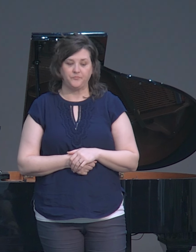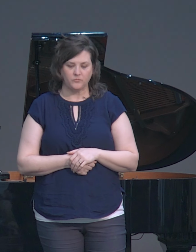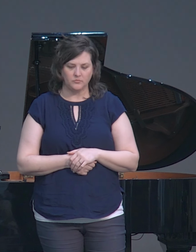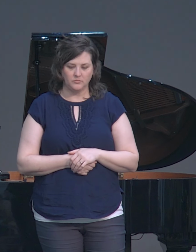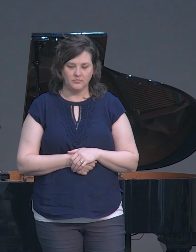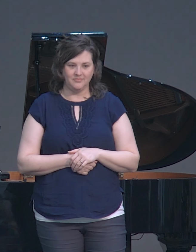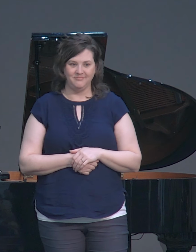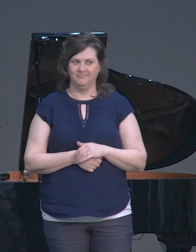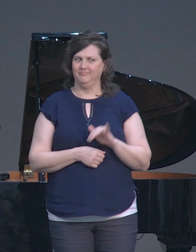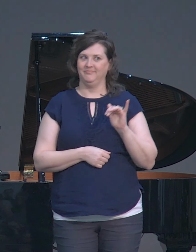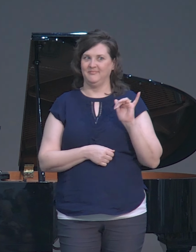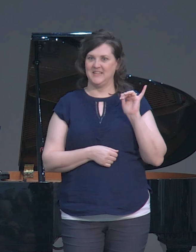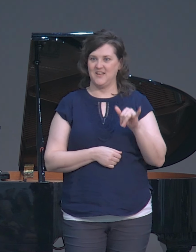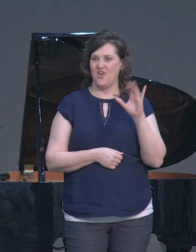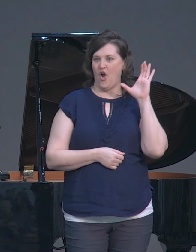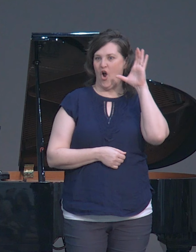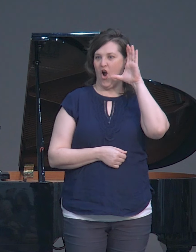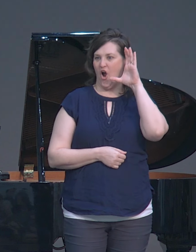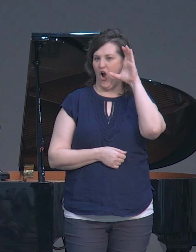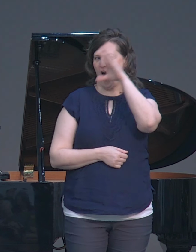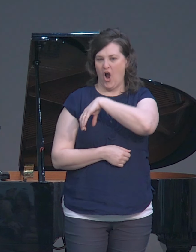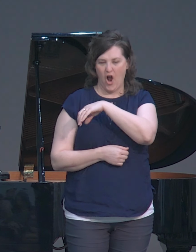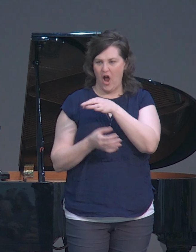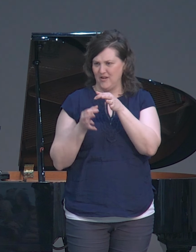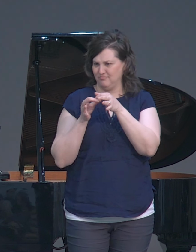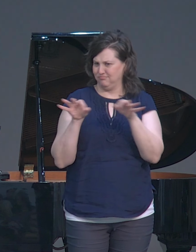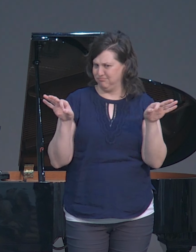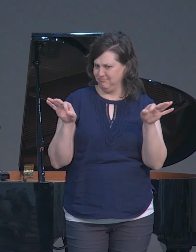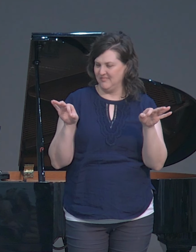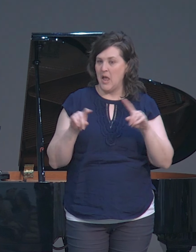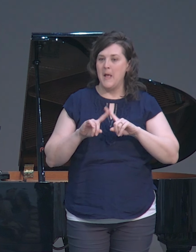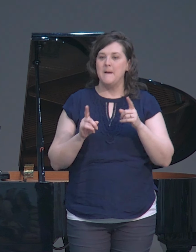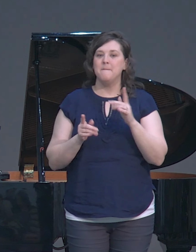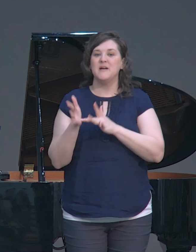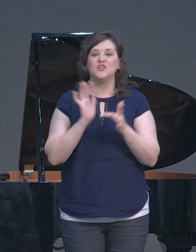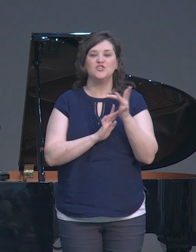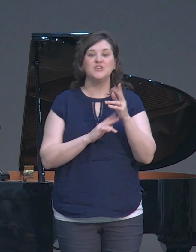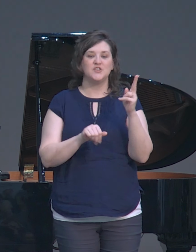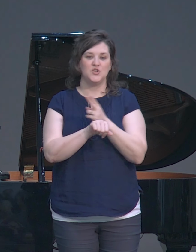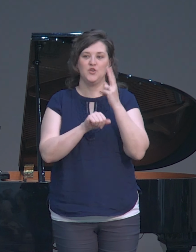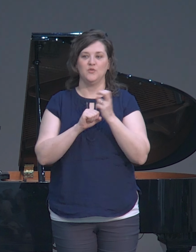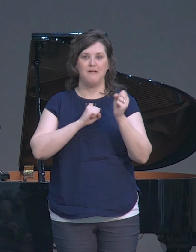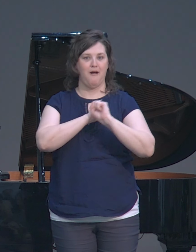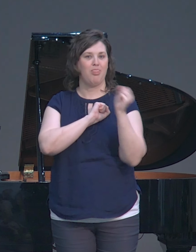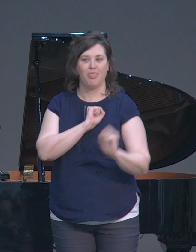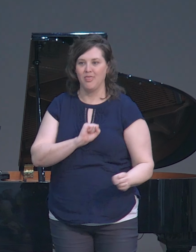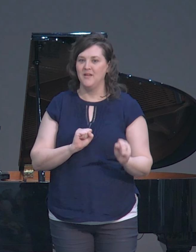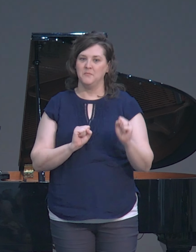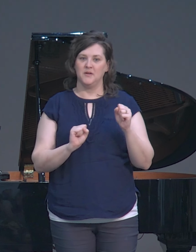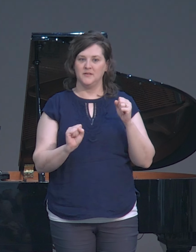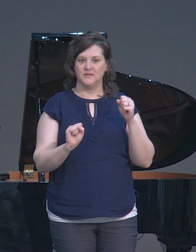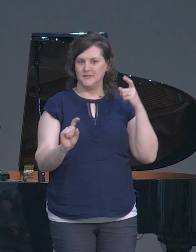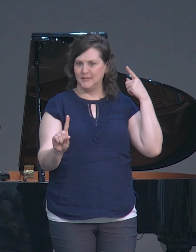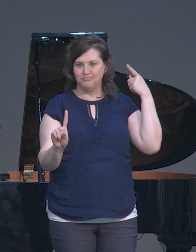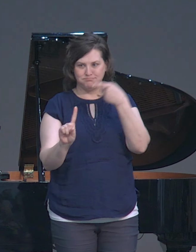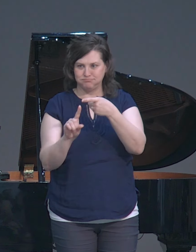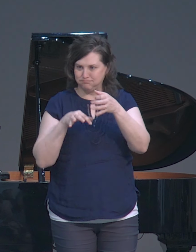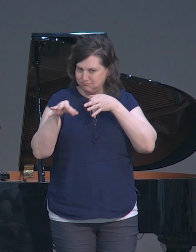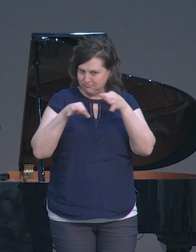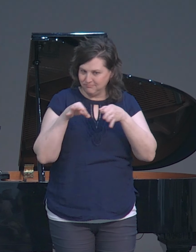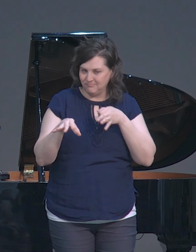What an odd expression. But we've already seen, haven't we, that Jesus uses hyperbole to get across a point. Remember chapter 5,